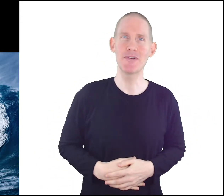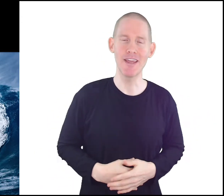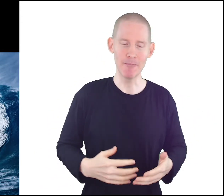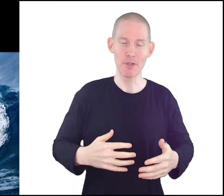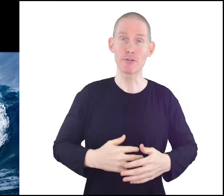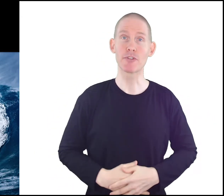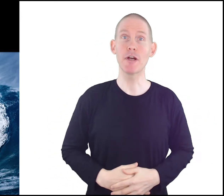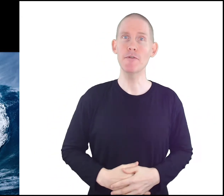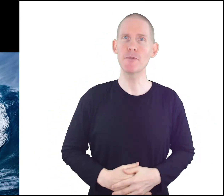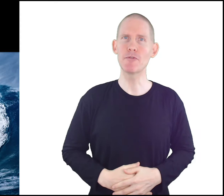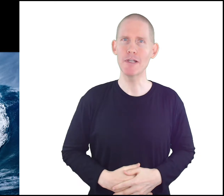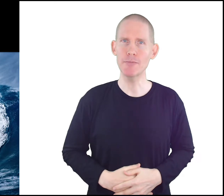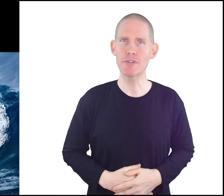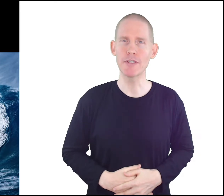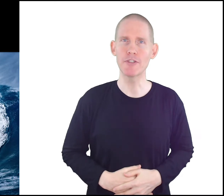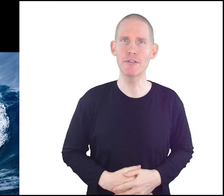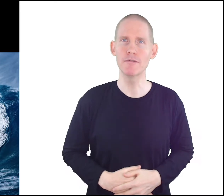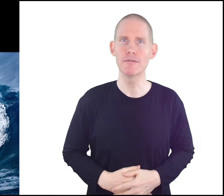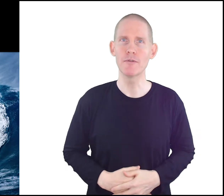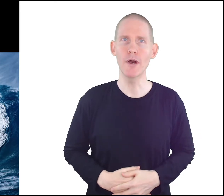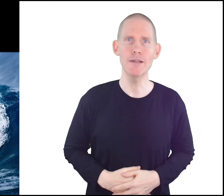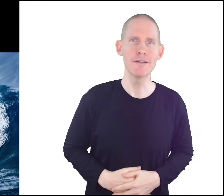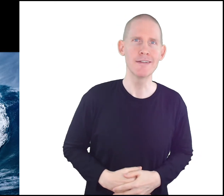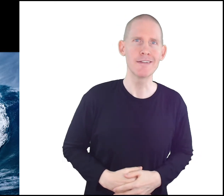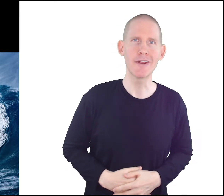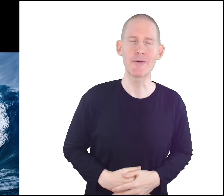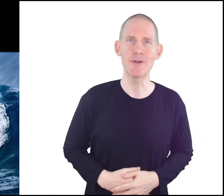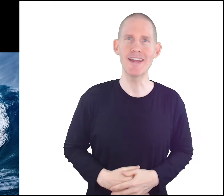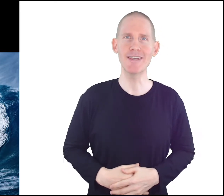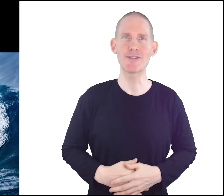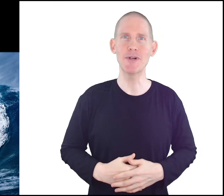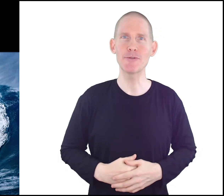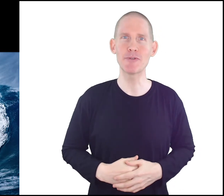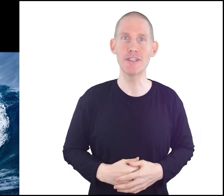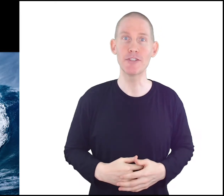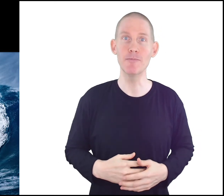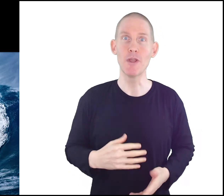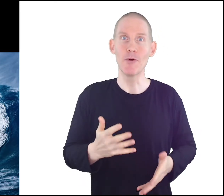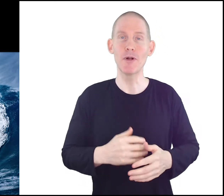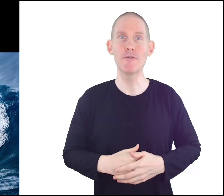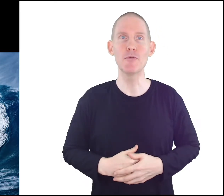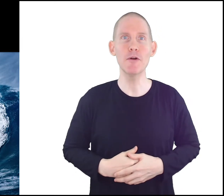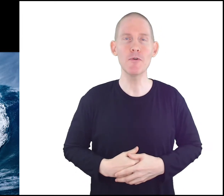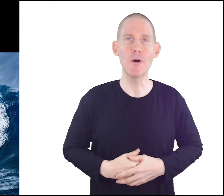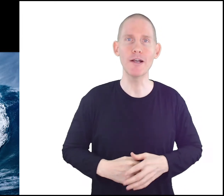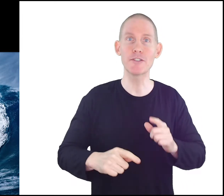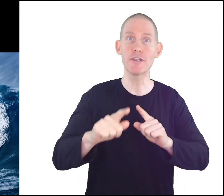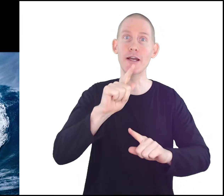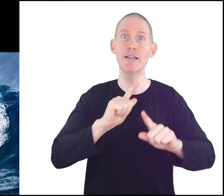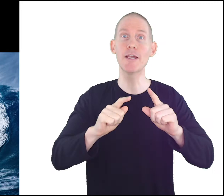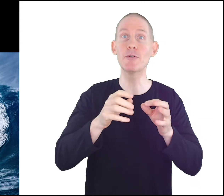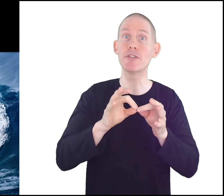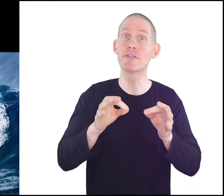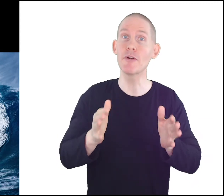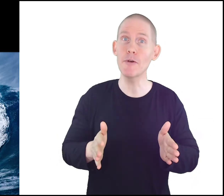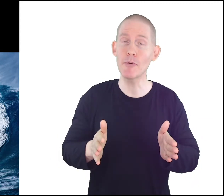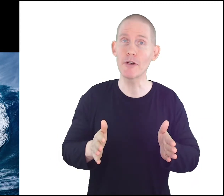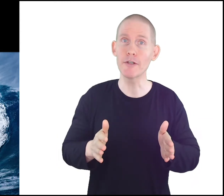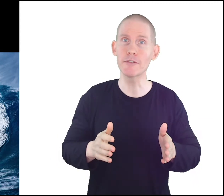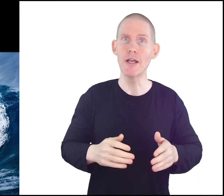Okay, so starting from the rest position, what? You're like, what the heck is the rest position? Well, if you ever watch sign language interpreters, when